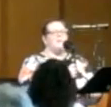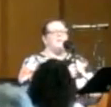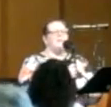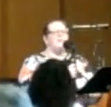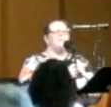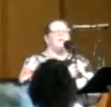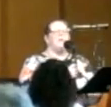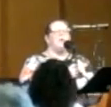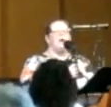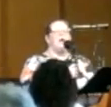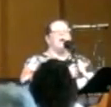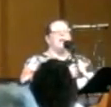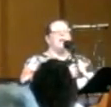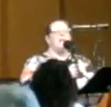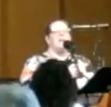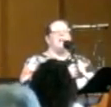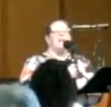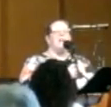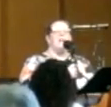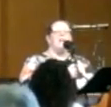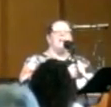telling me there is more